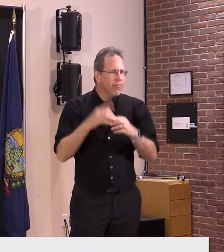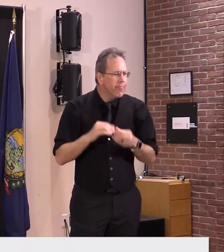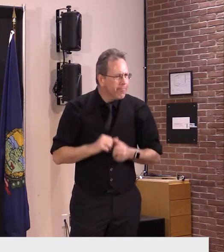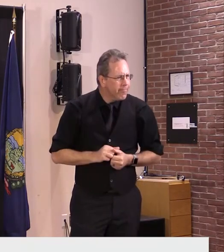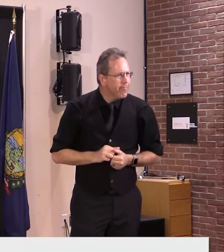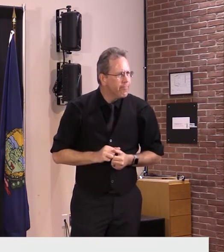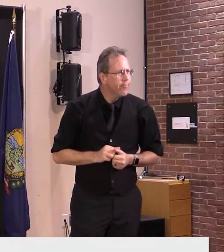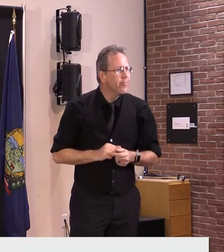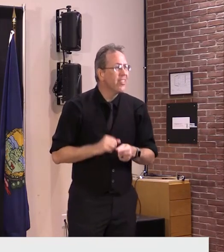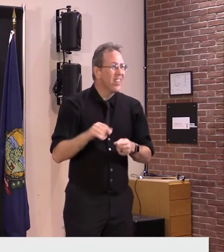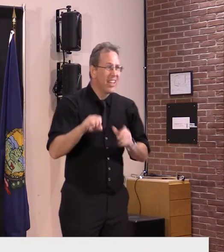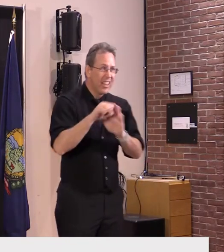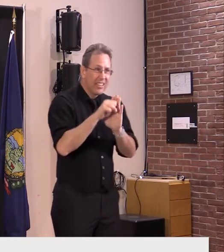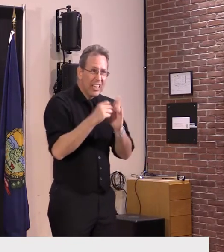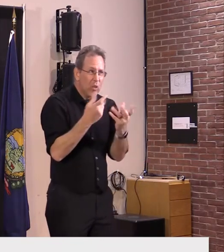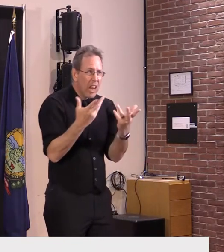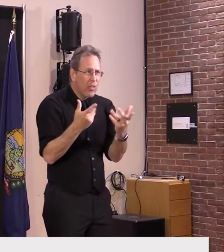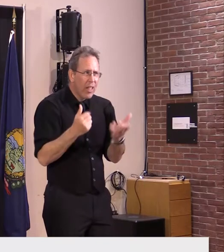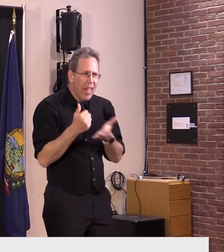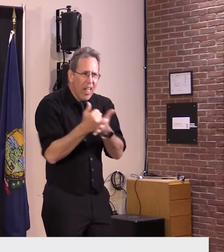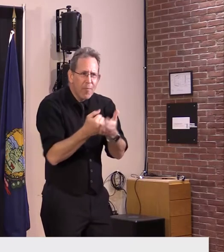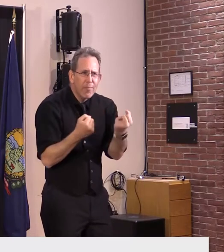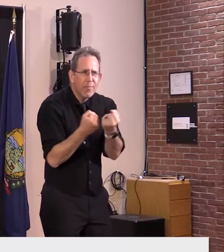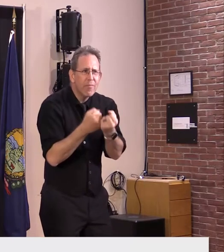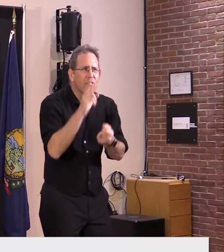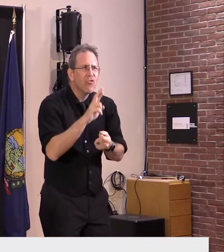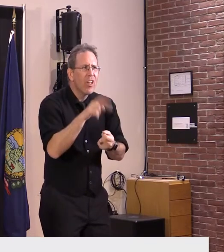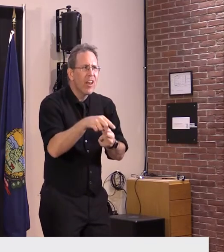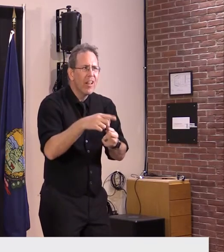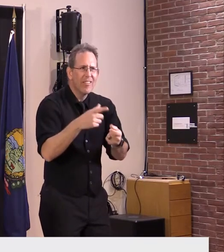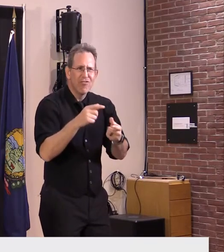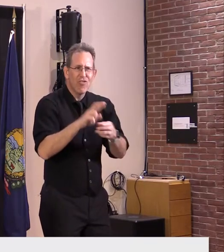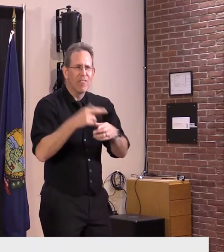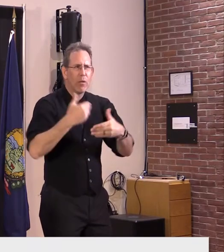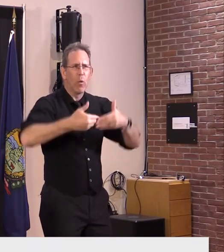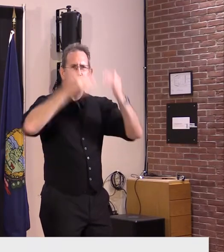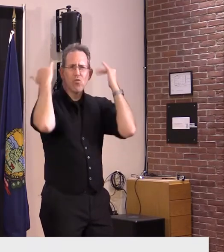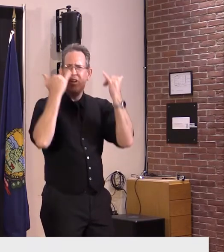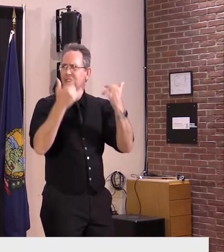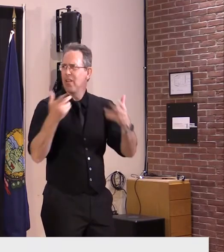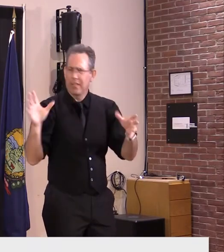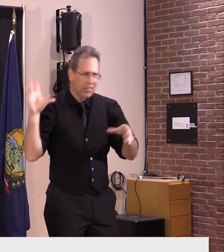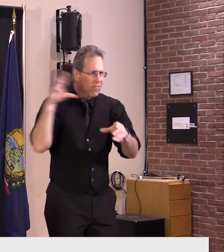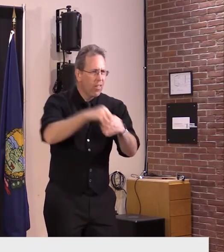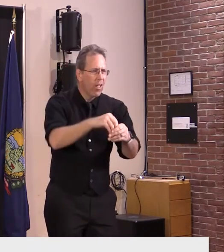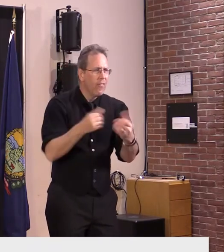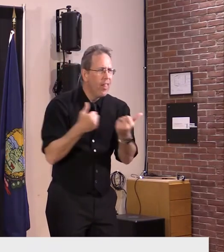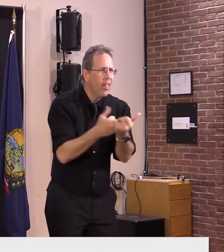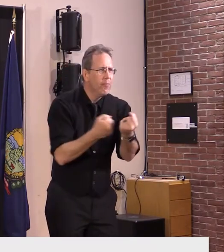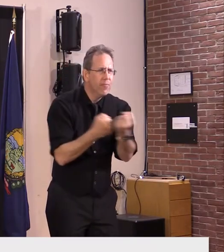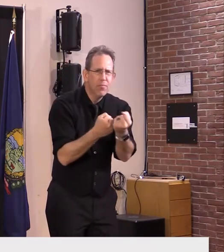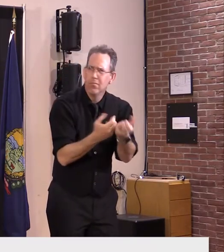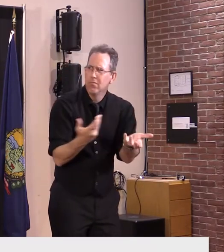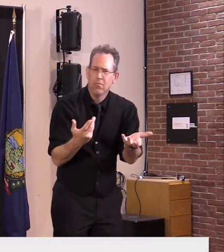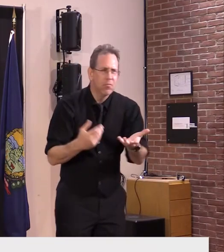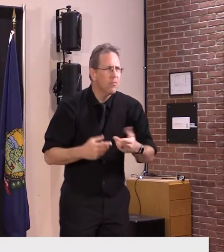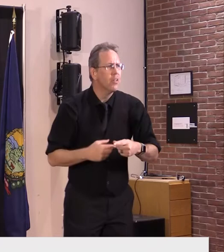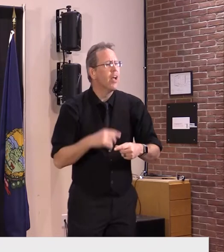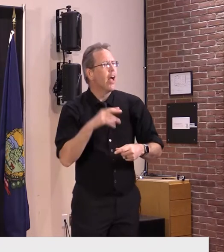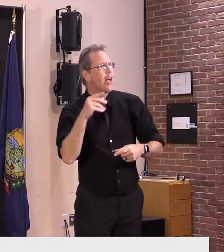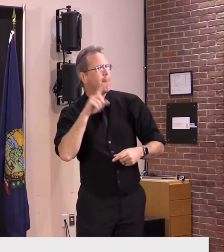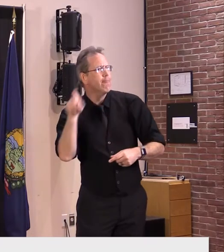state doing anything to support the health system in Rutland right now? And does that give you any pause in these decisions